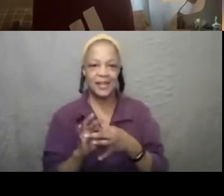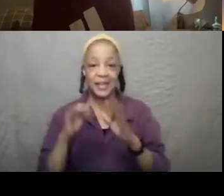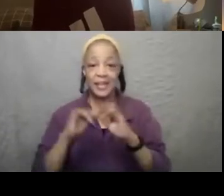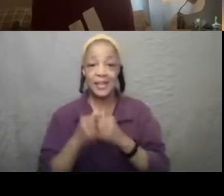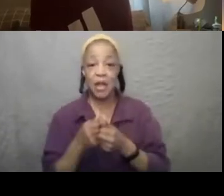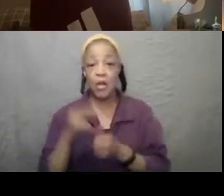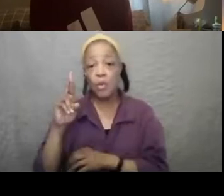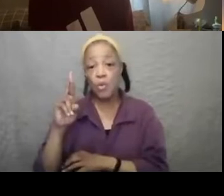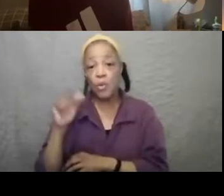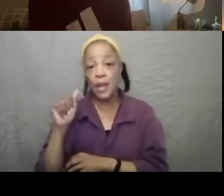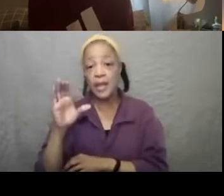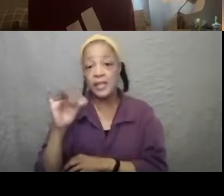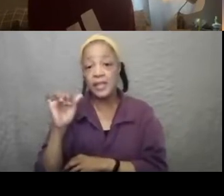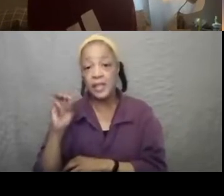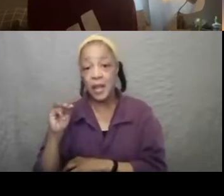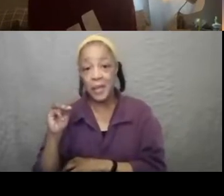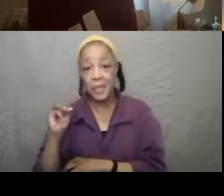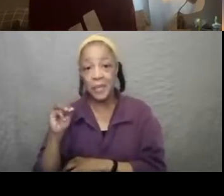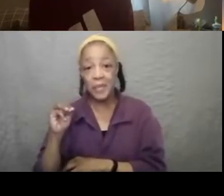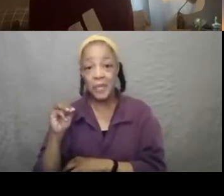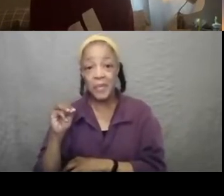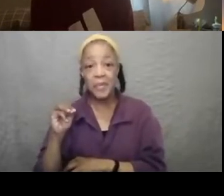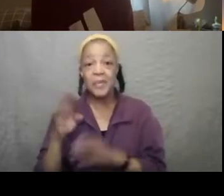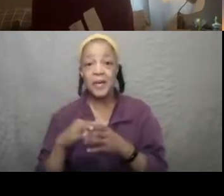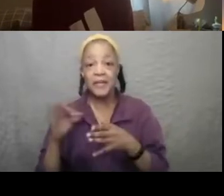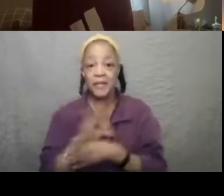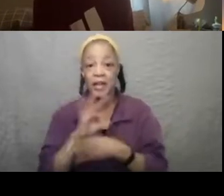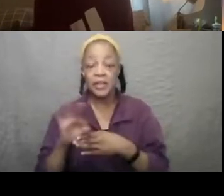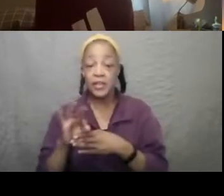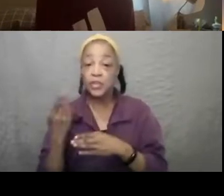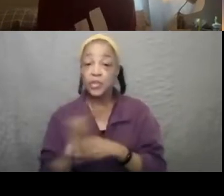racism operates is through the language of disability.